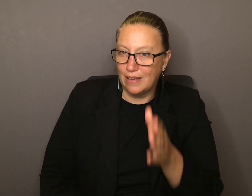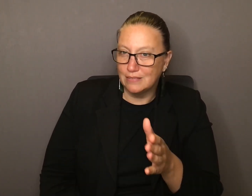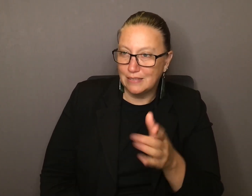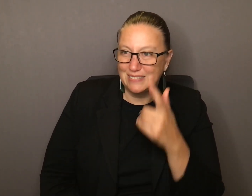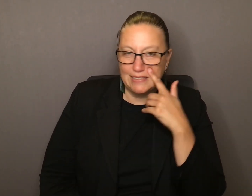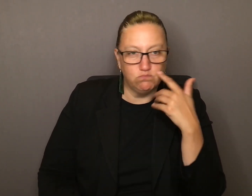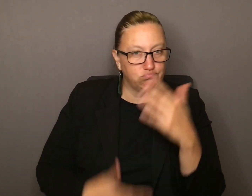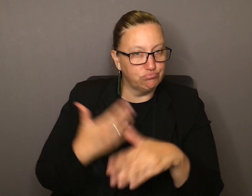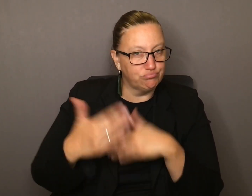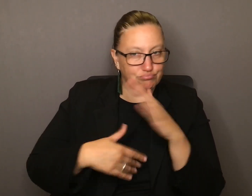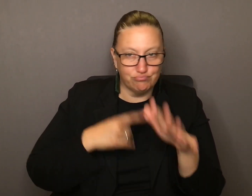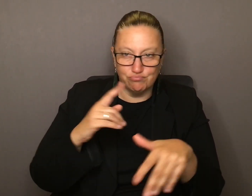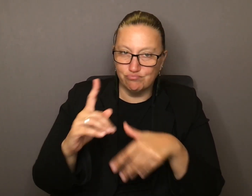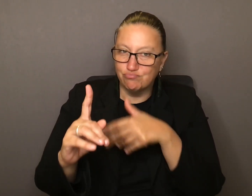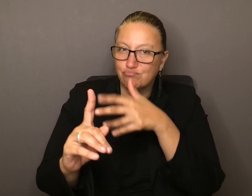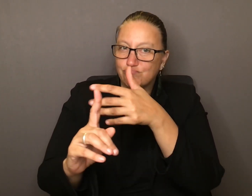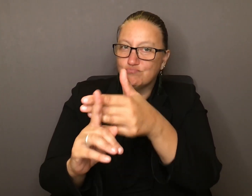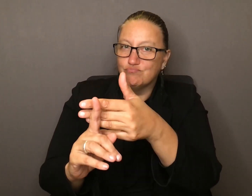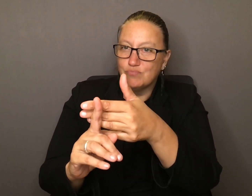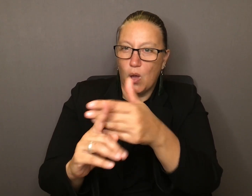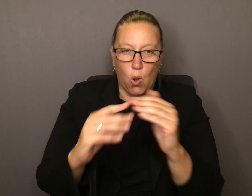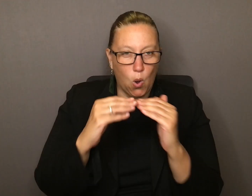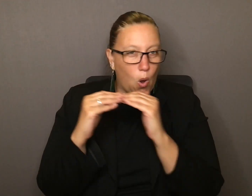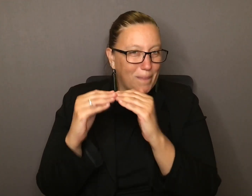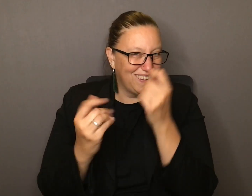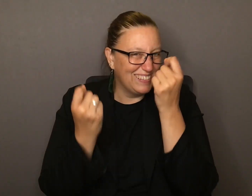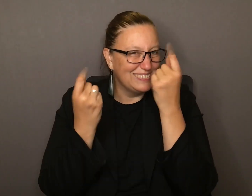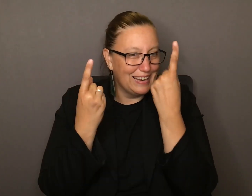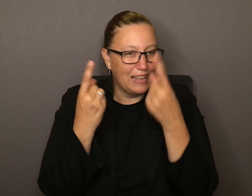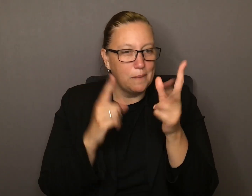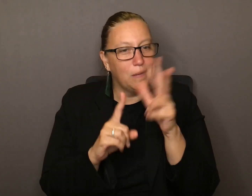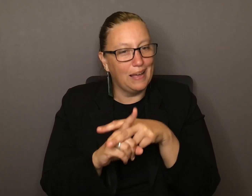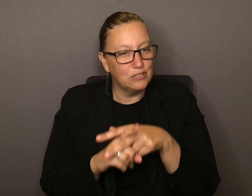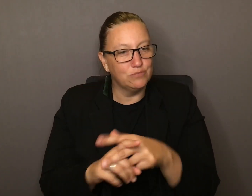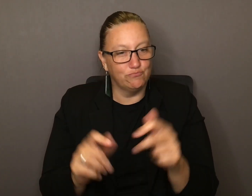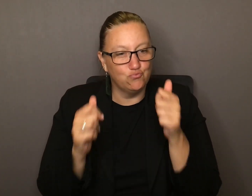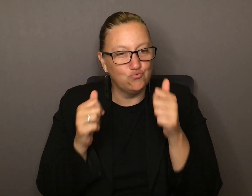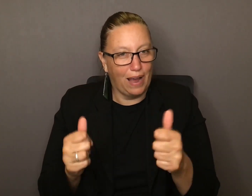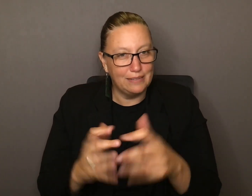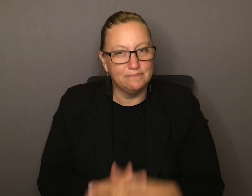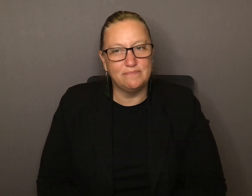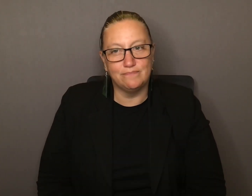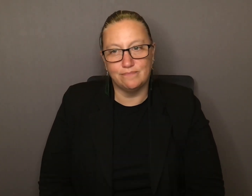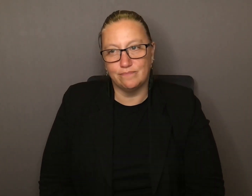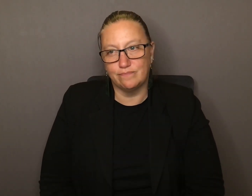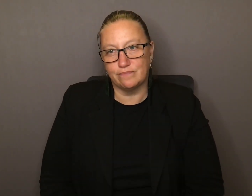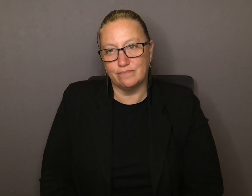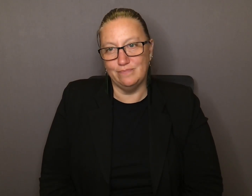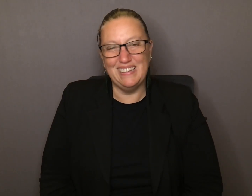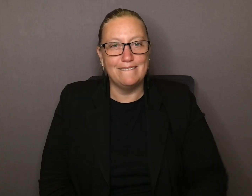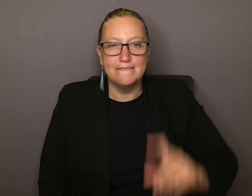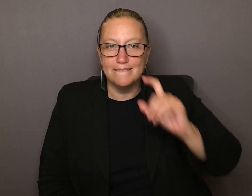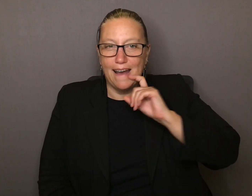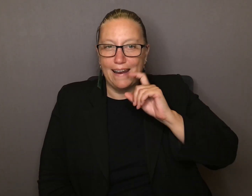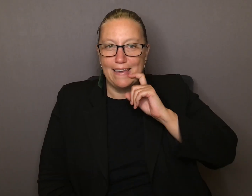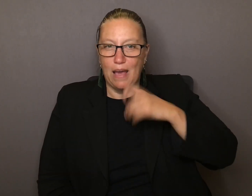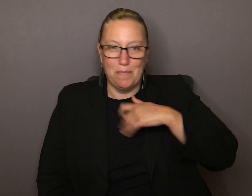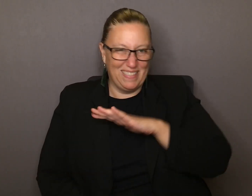us towards that kind of common understanding and application. So that's great. It's really funny coming at the end of this as well, because I just want